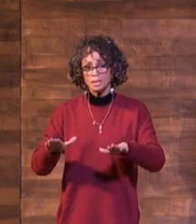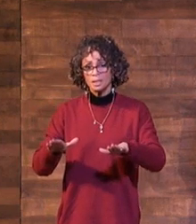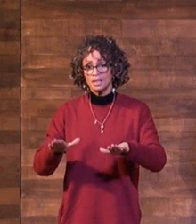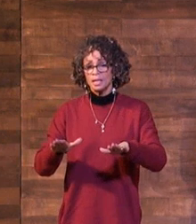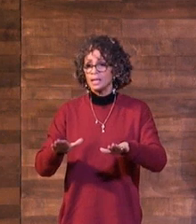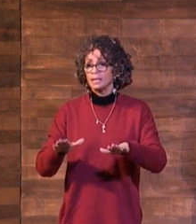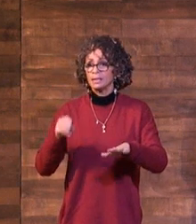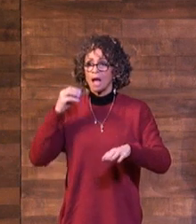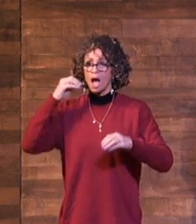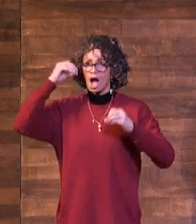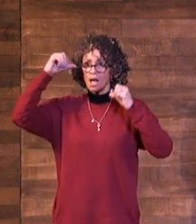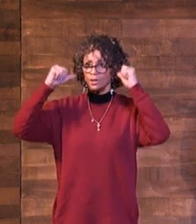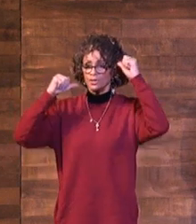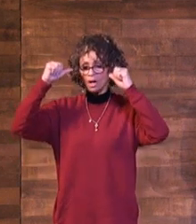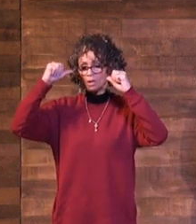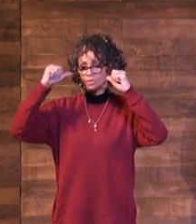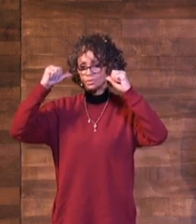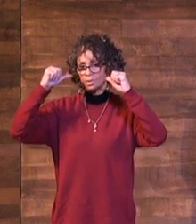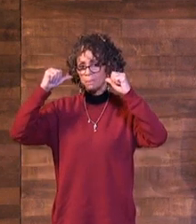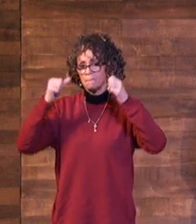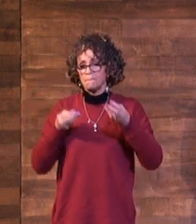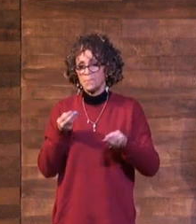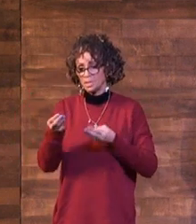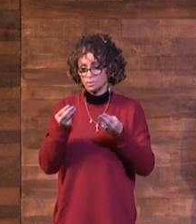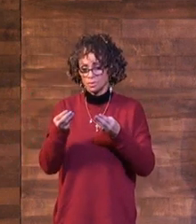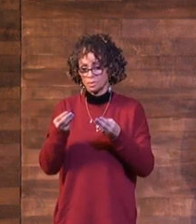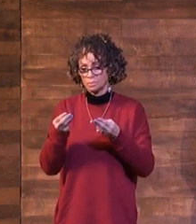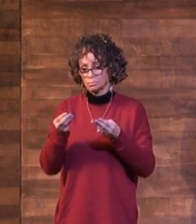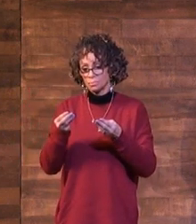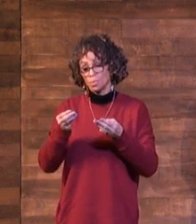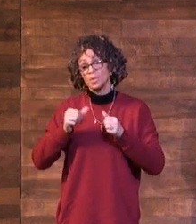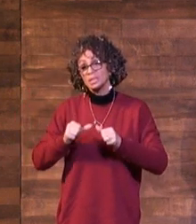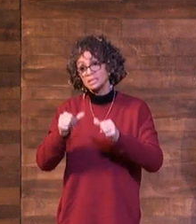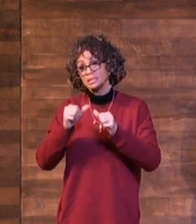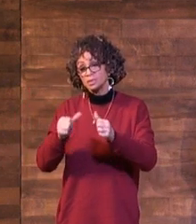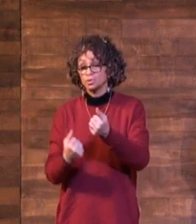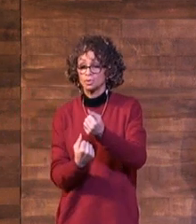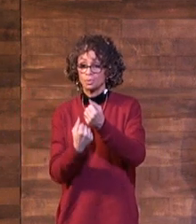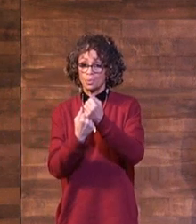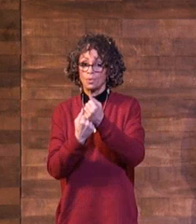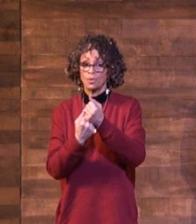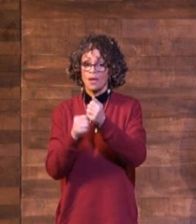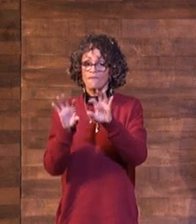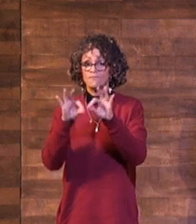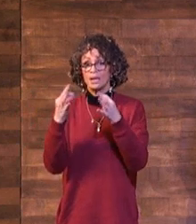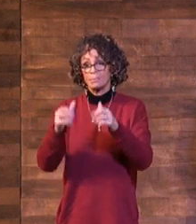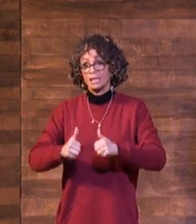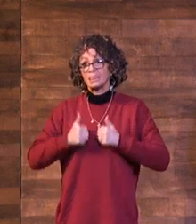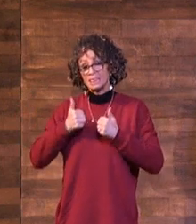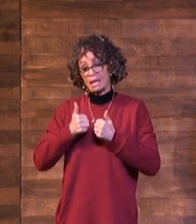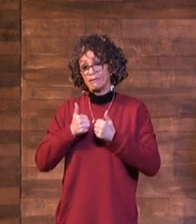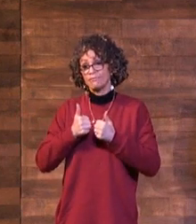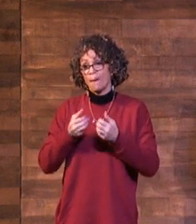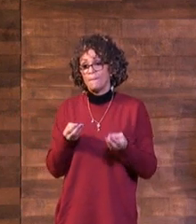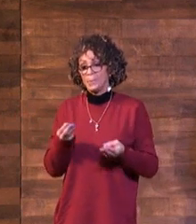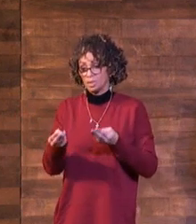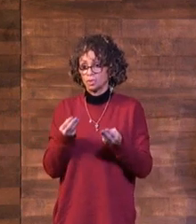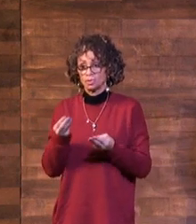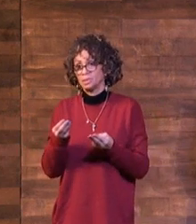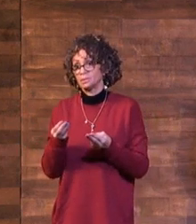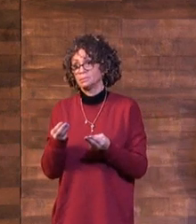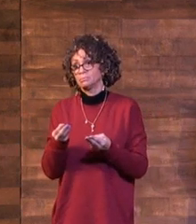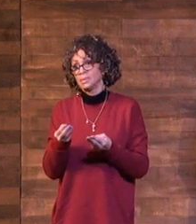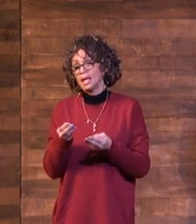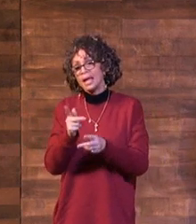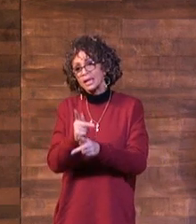ministries. We will continue to support our family life ministries that help us love others and take care of